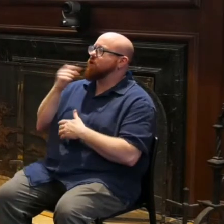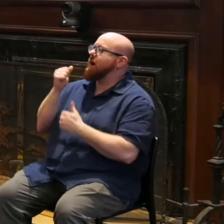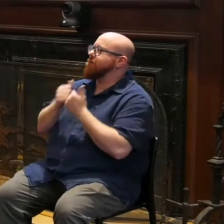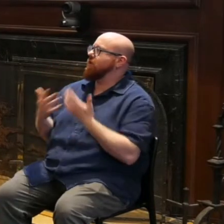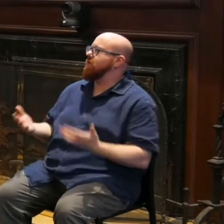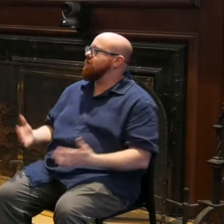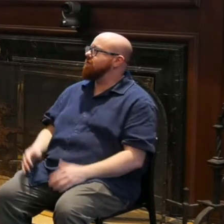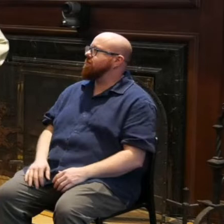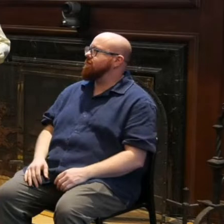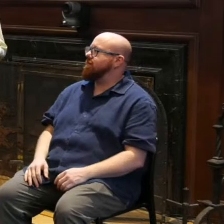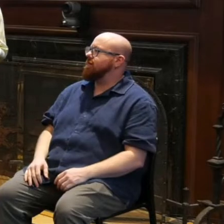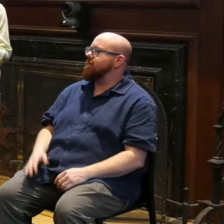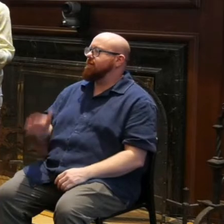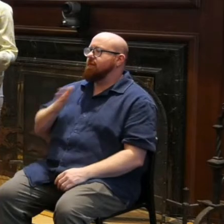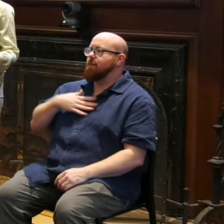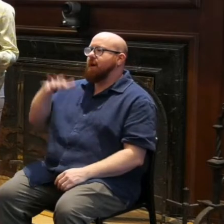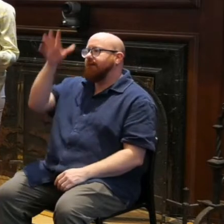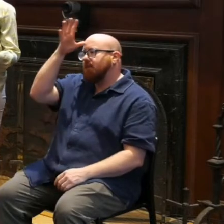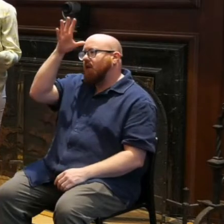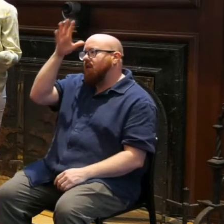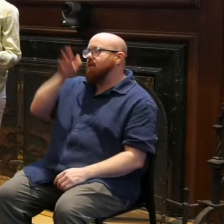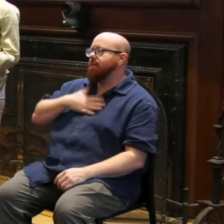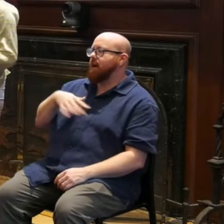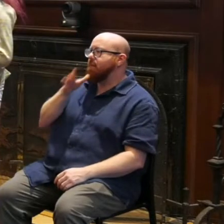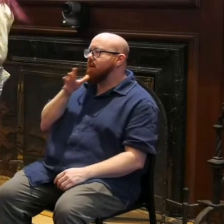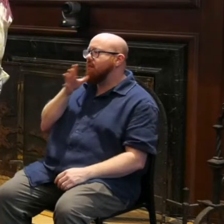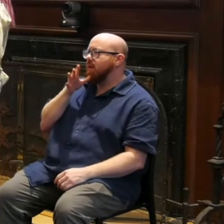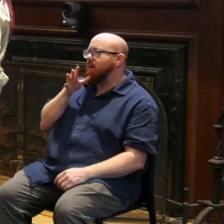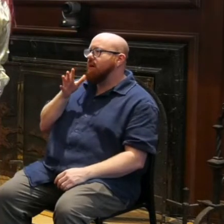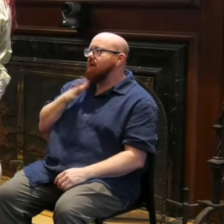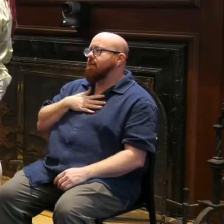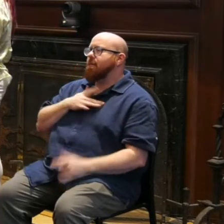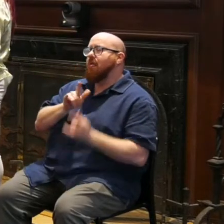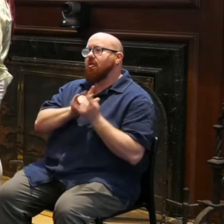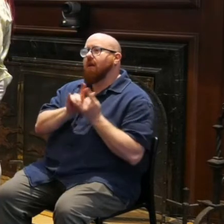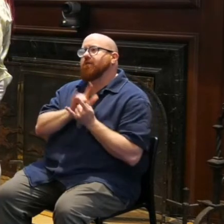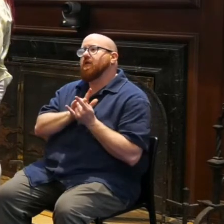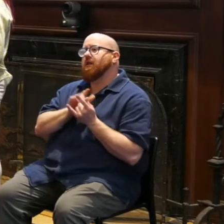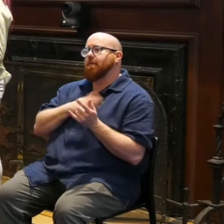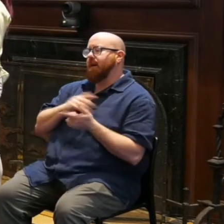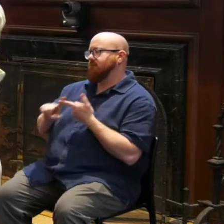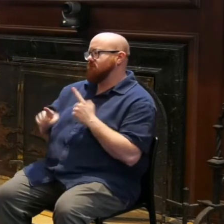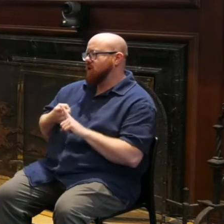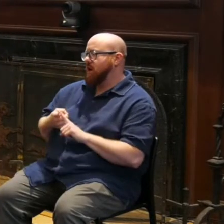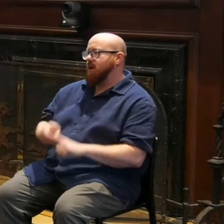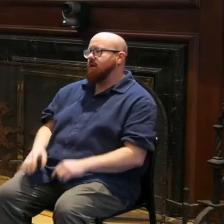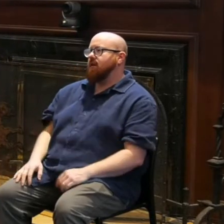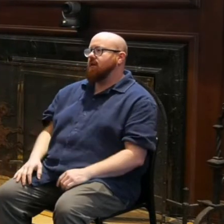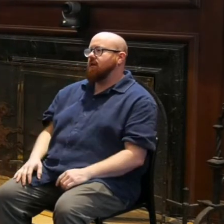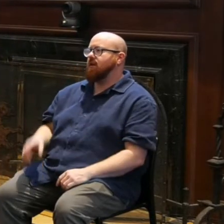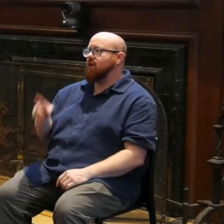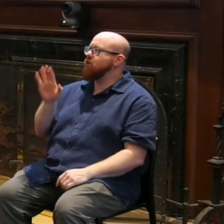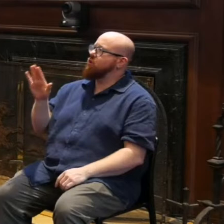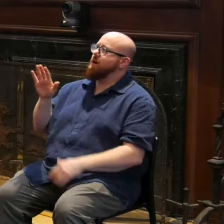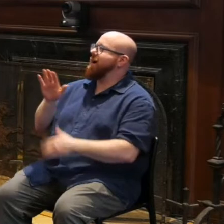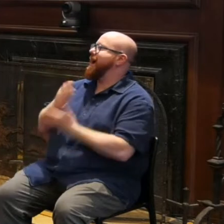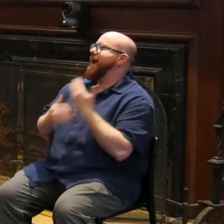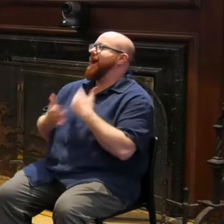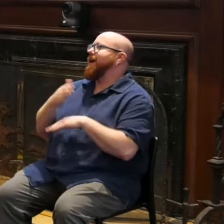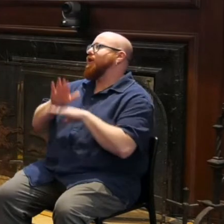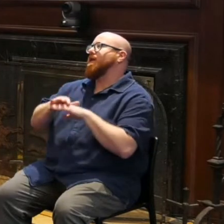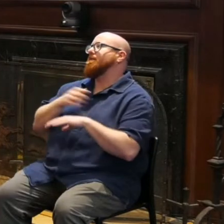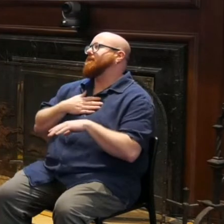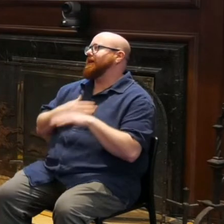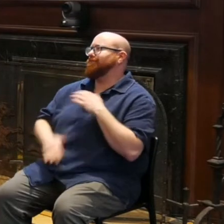been. My father, my mother, my lover, my friend. You've had your hands on me since I was a little